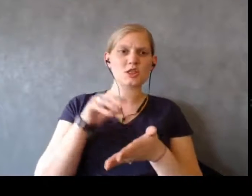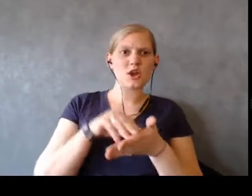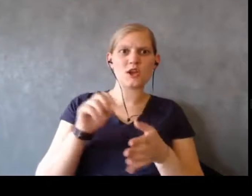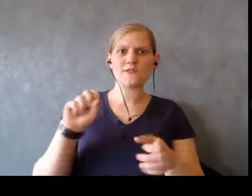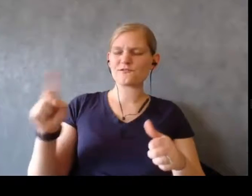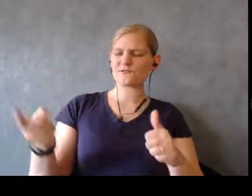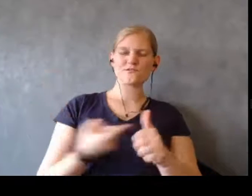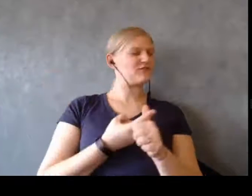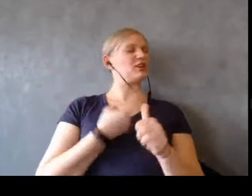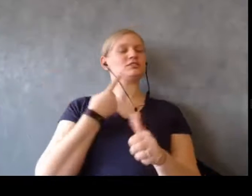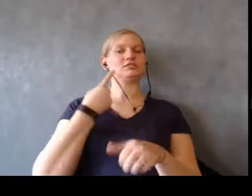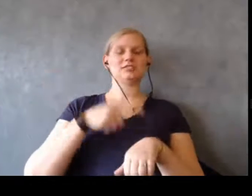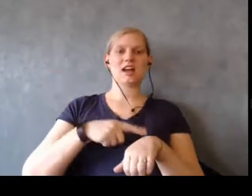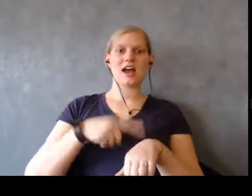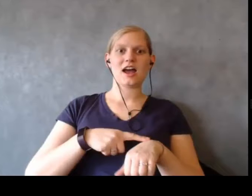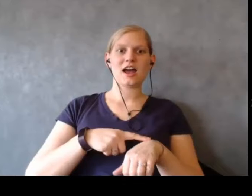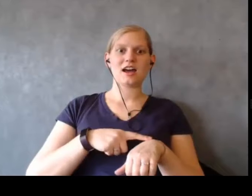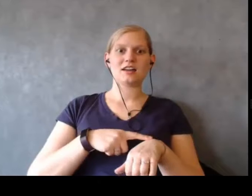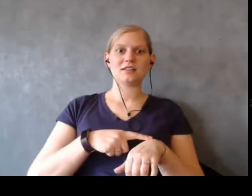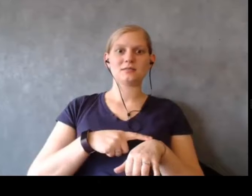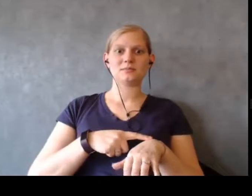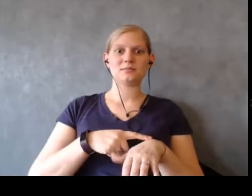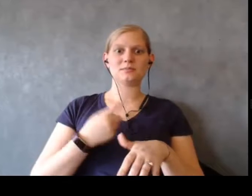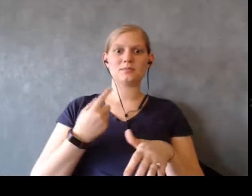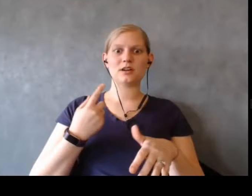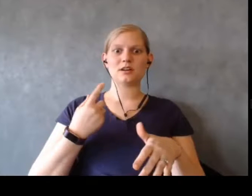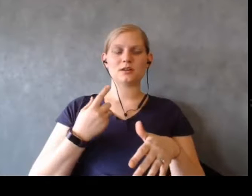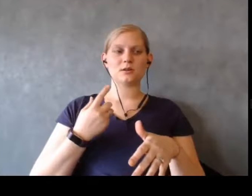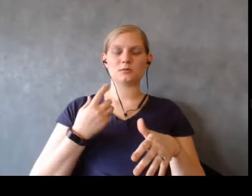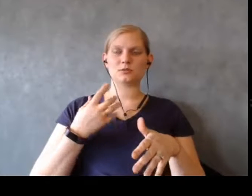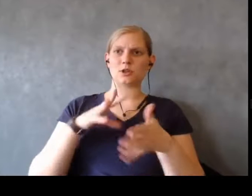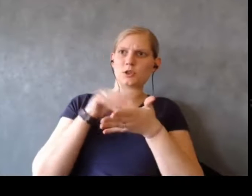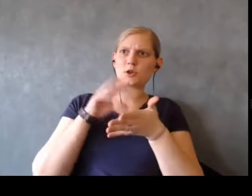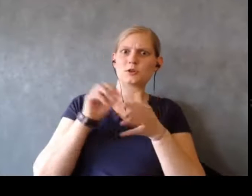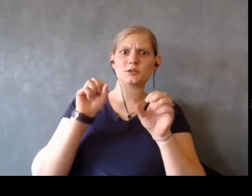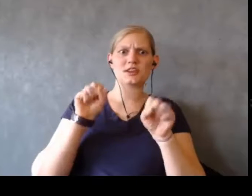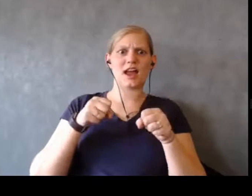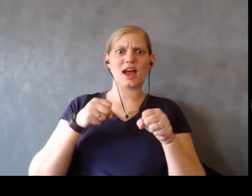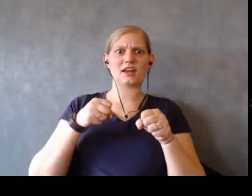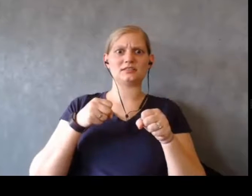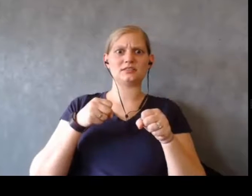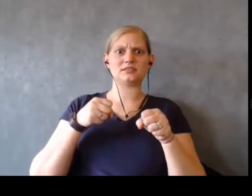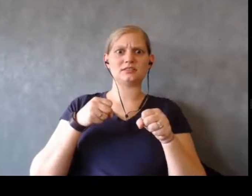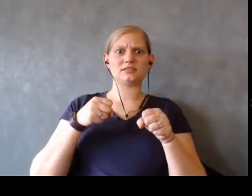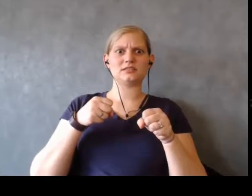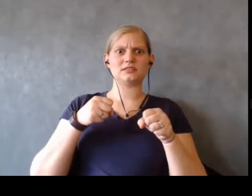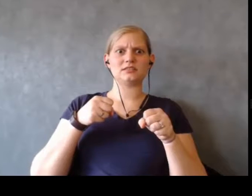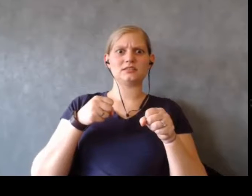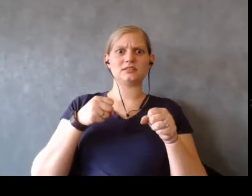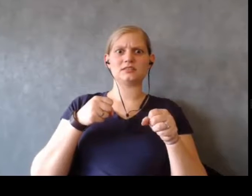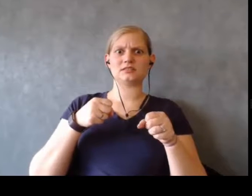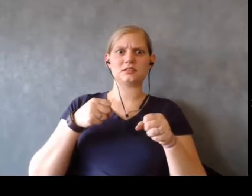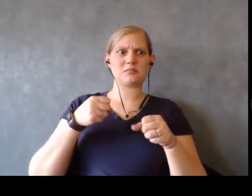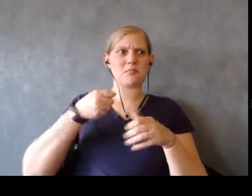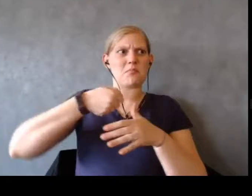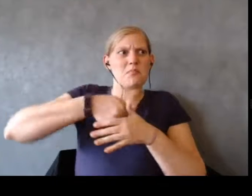be delivered not through her stomach, which is how she thought babies left the body, but through her vagina, although she didn't use the word vagina